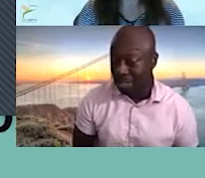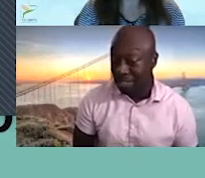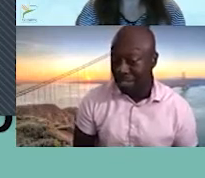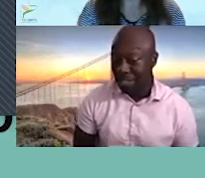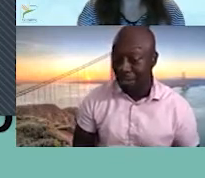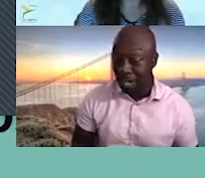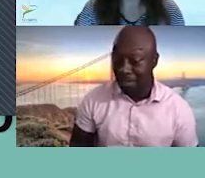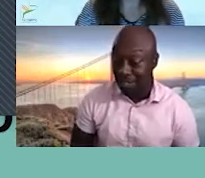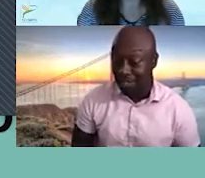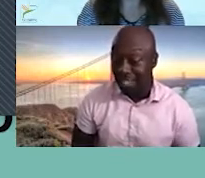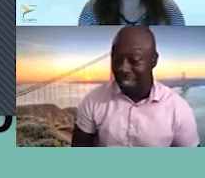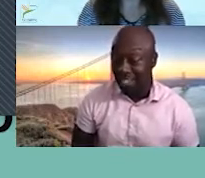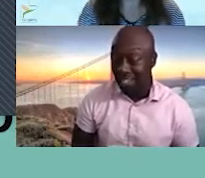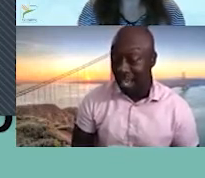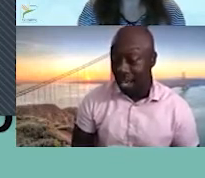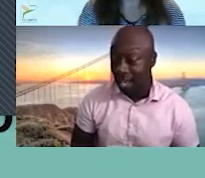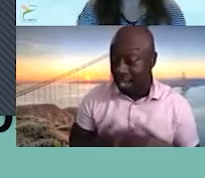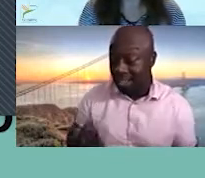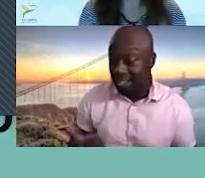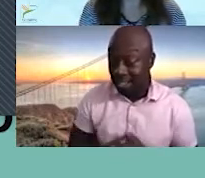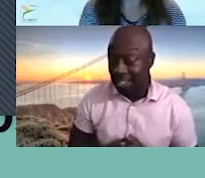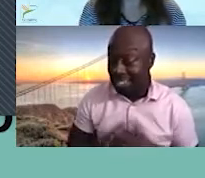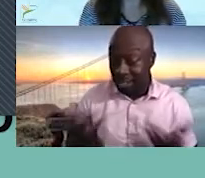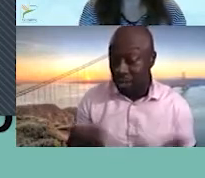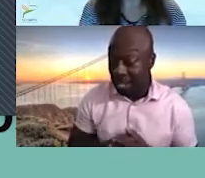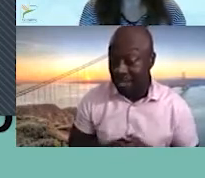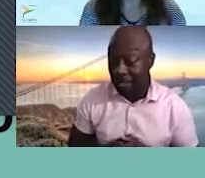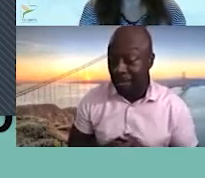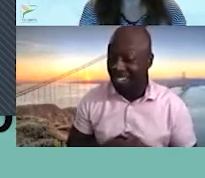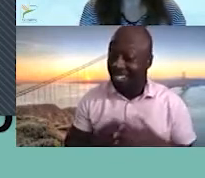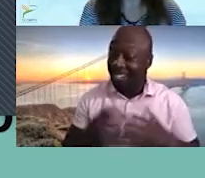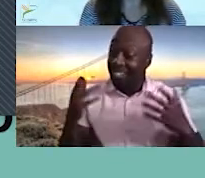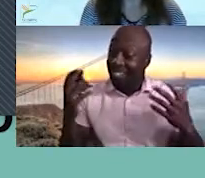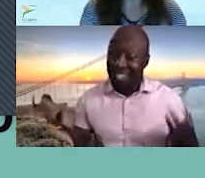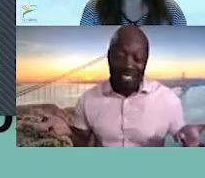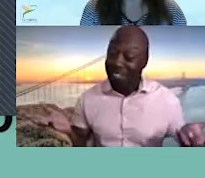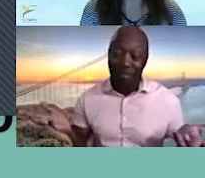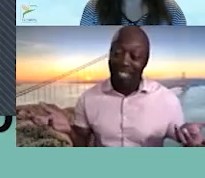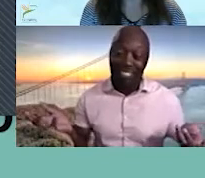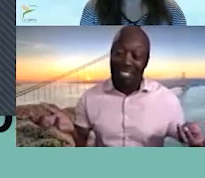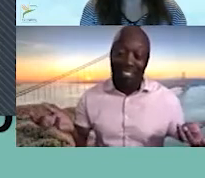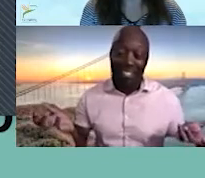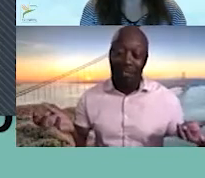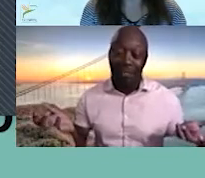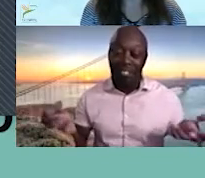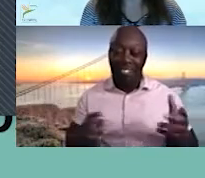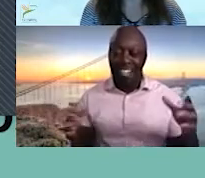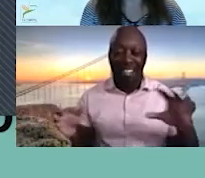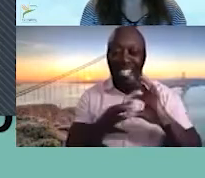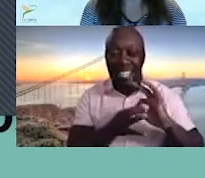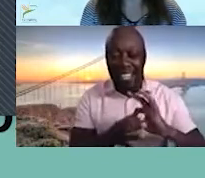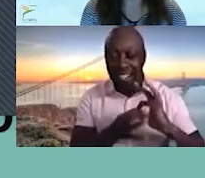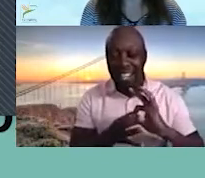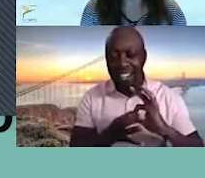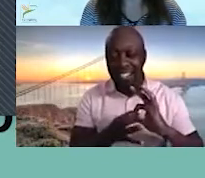more cereal, or am I okay? And they say yes, and you don't have any more, that doesn't make sense to them. So you're not